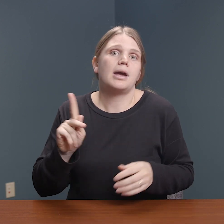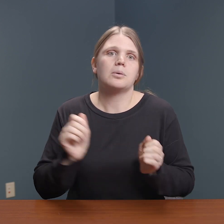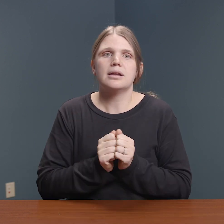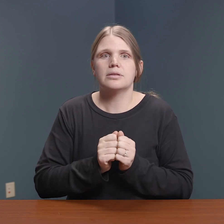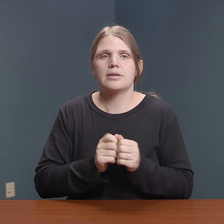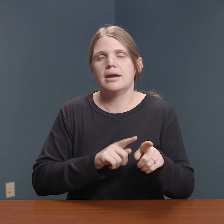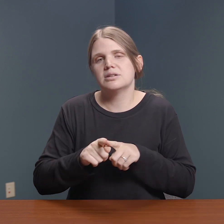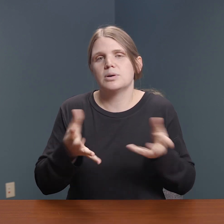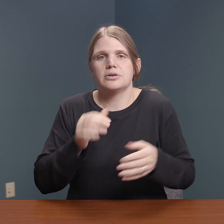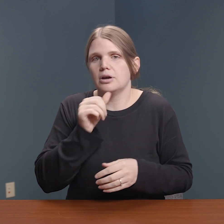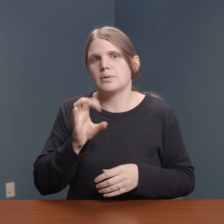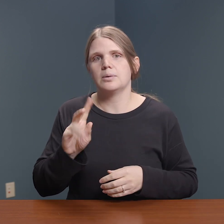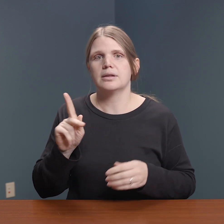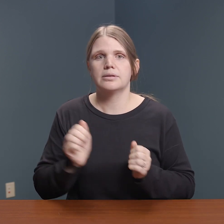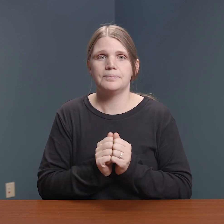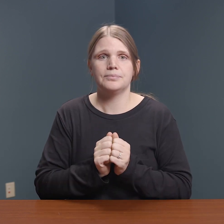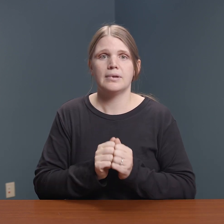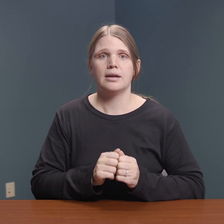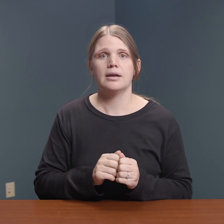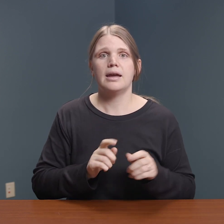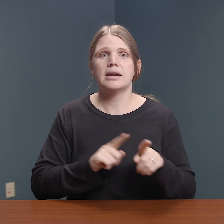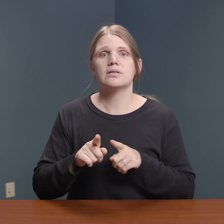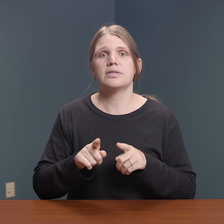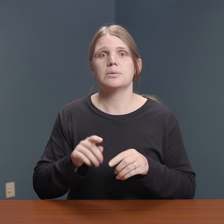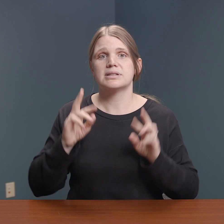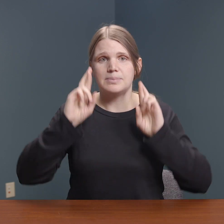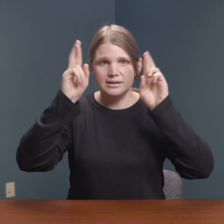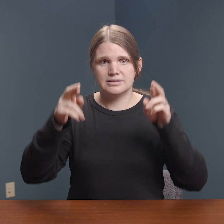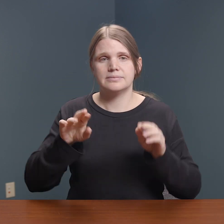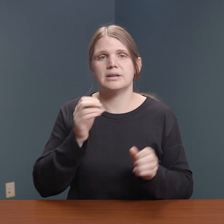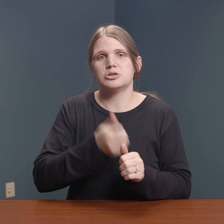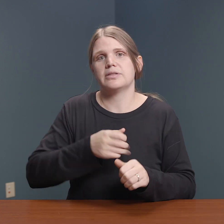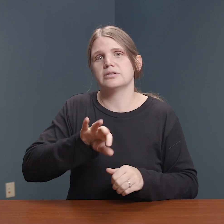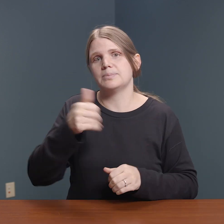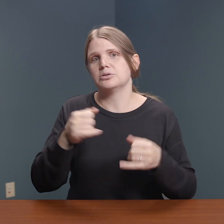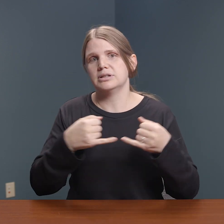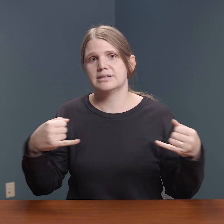okay with and what they're not okay with, and that they respect each other's boundaries.